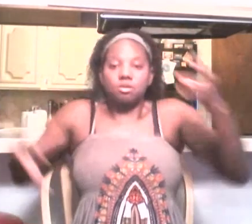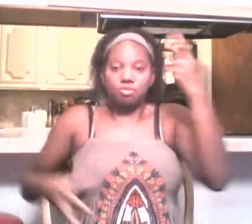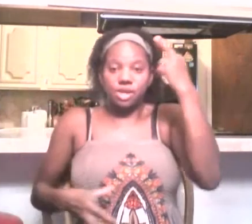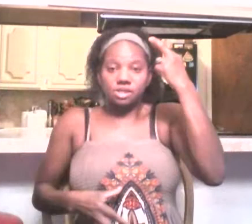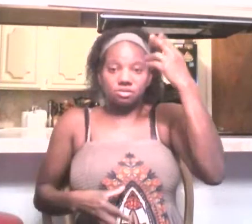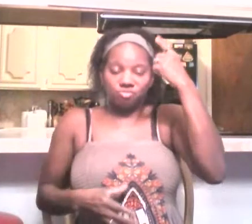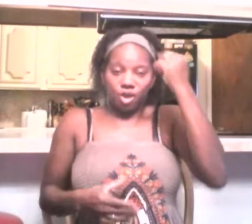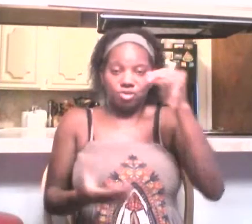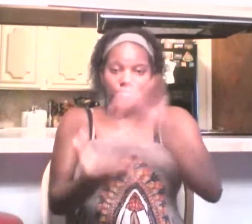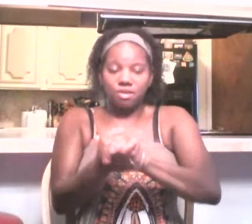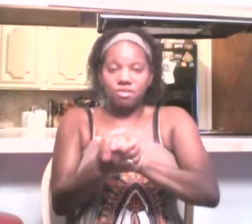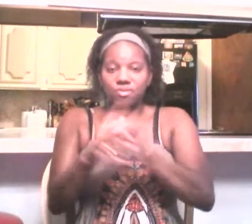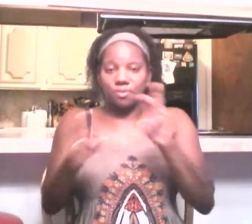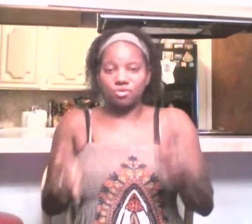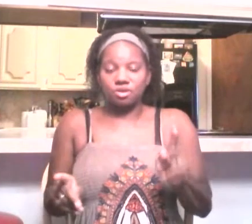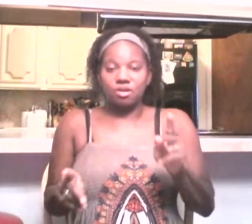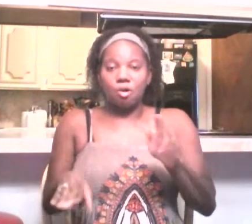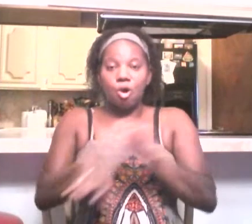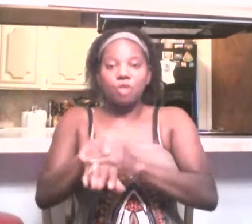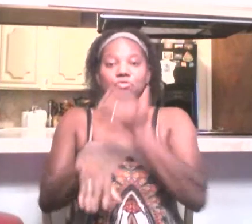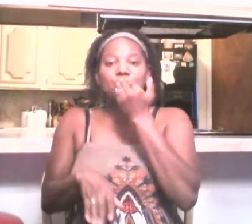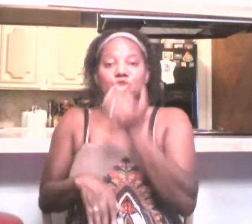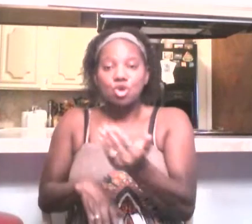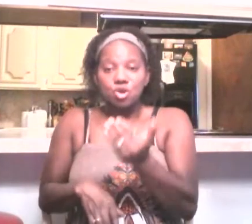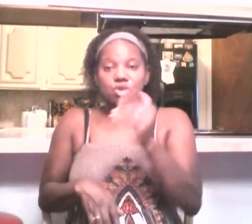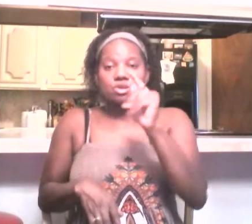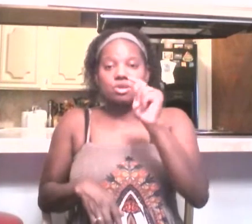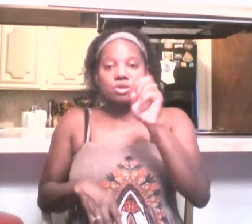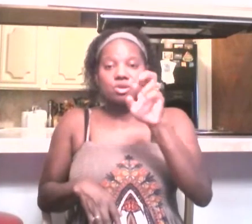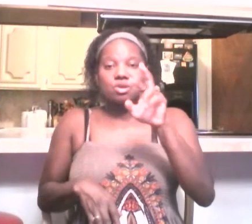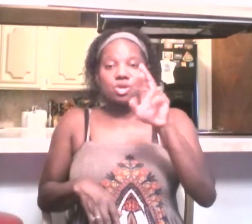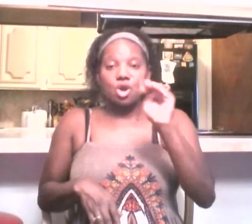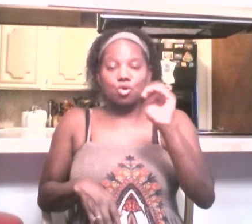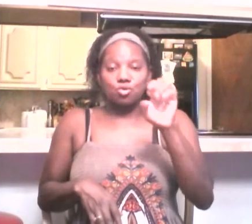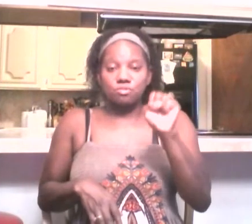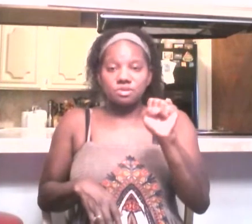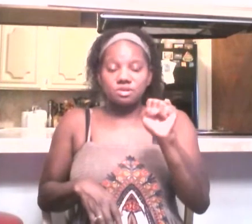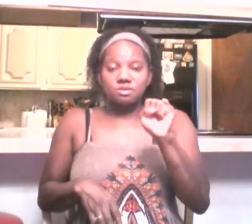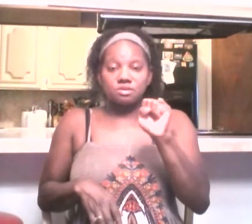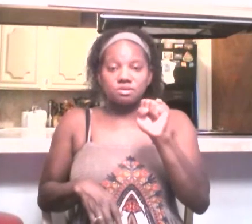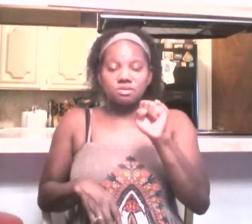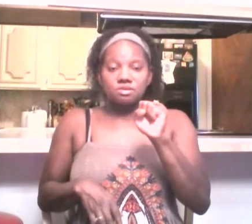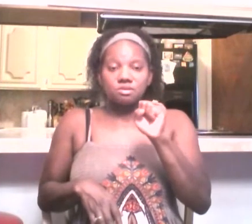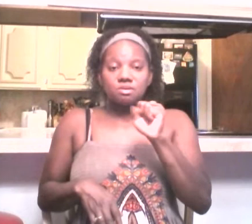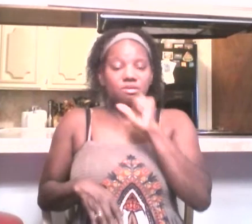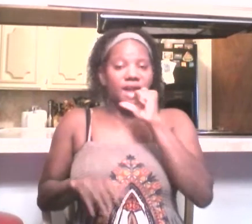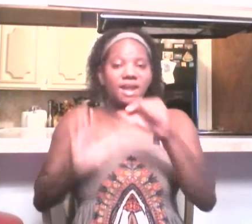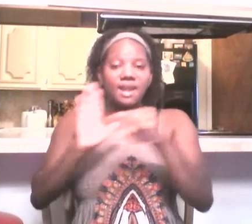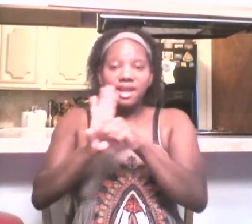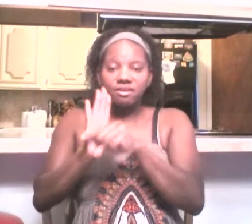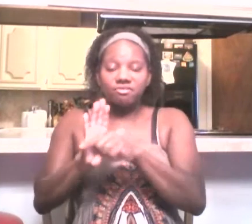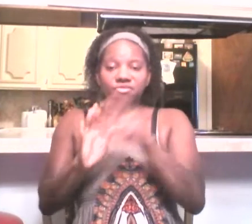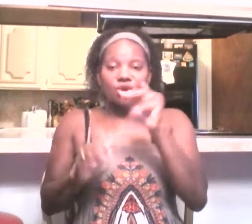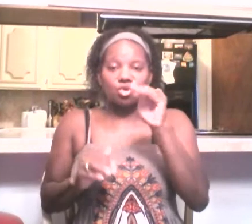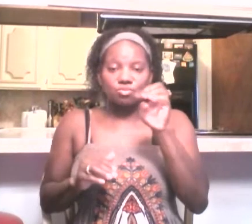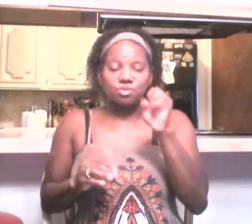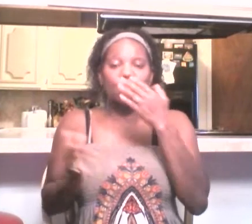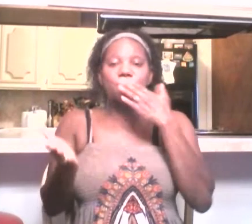of reasons why you married the person. On good terms. Not negative terms or